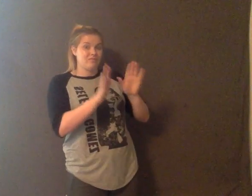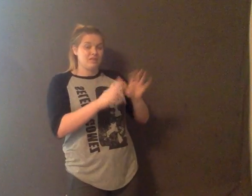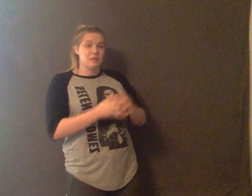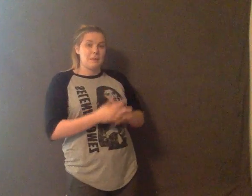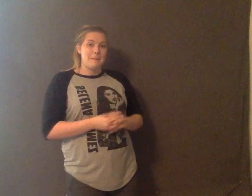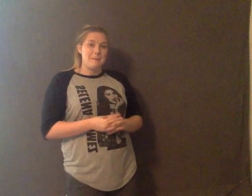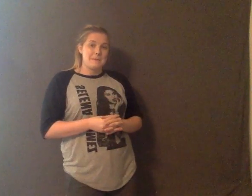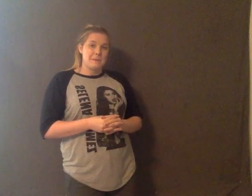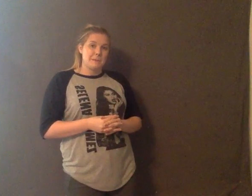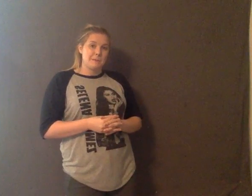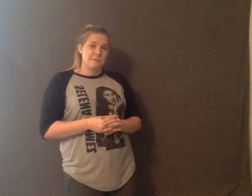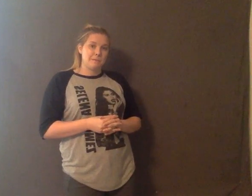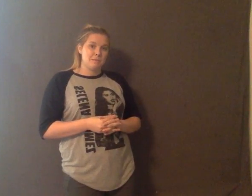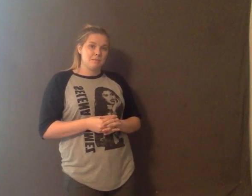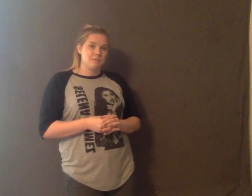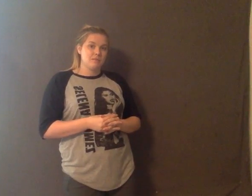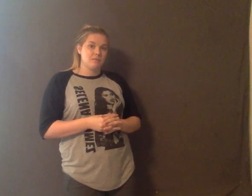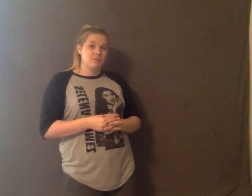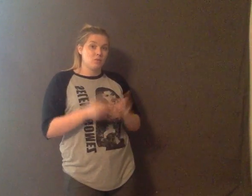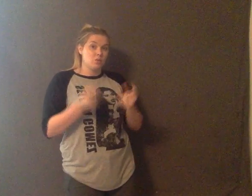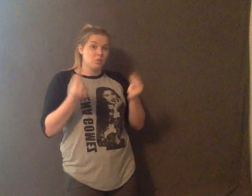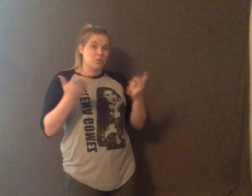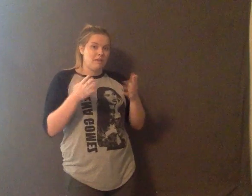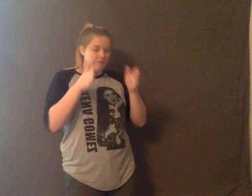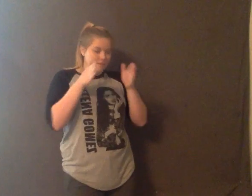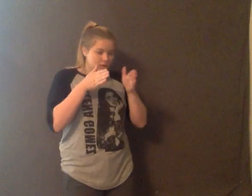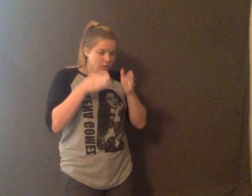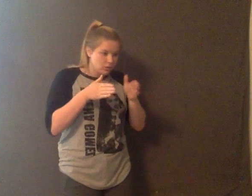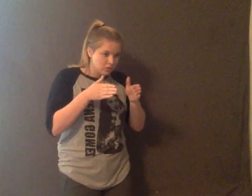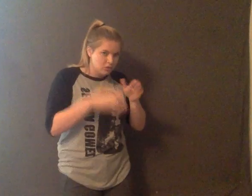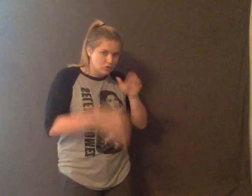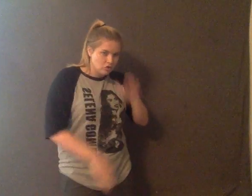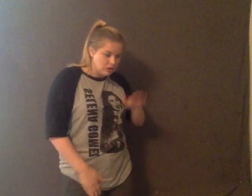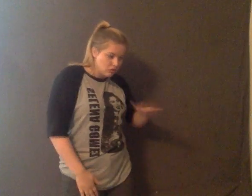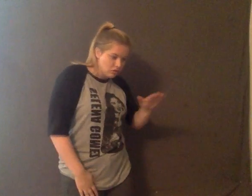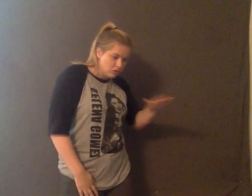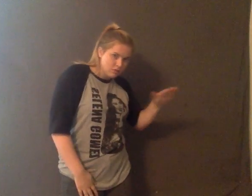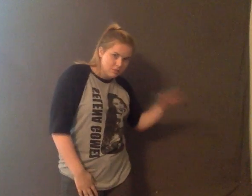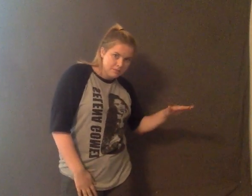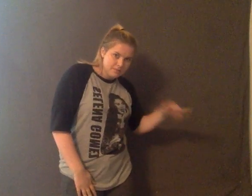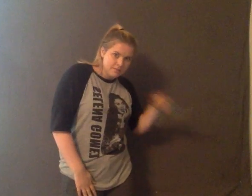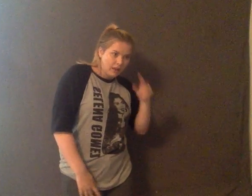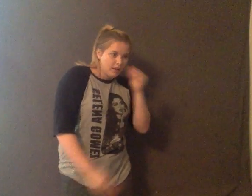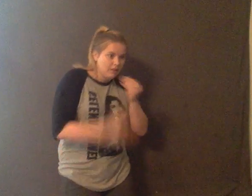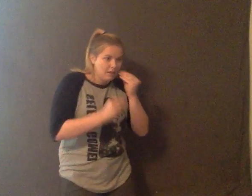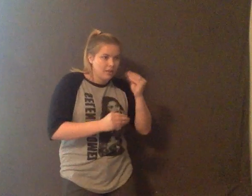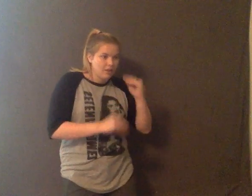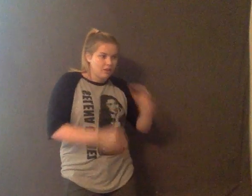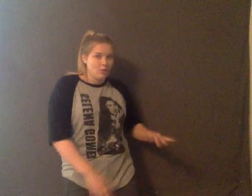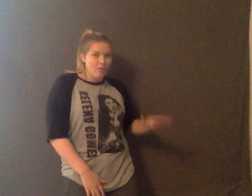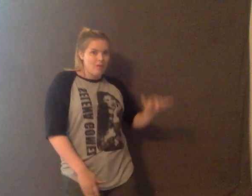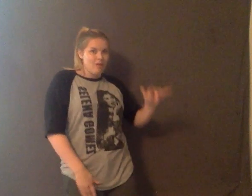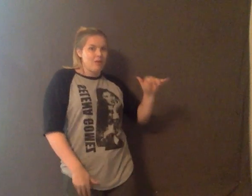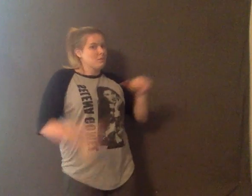to reach children, because kids are impressionable, they're going to be consumers for their entire lives, and you might as well get them while